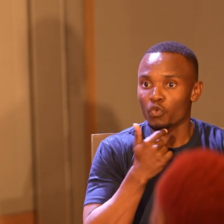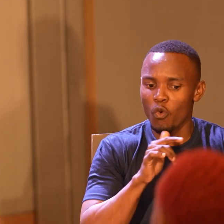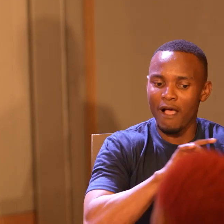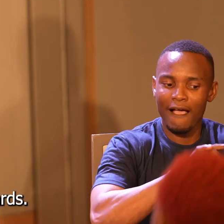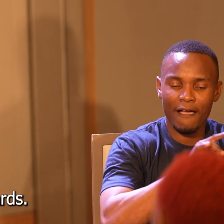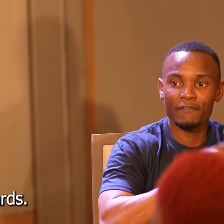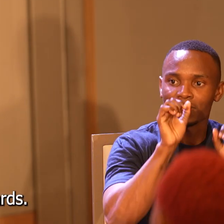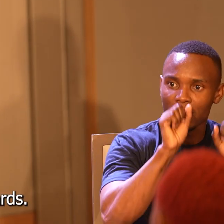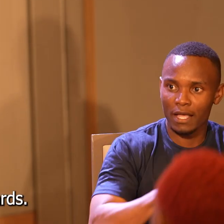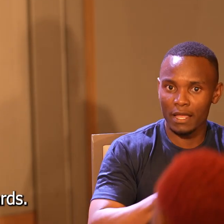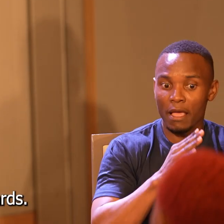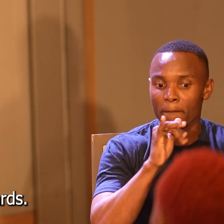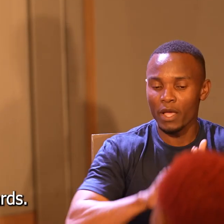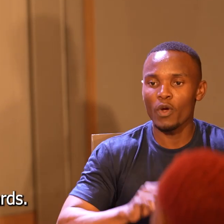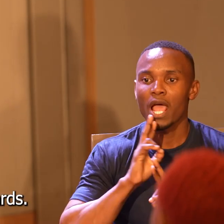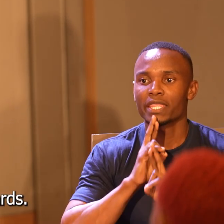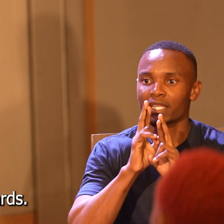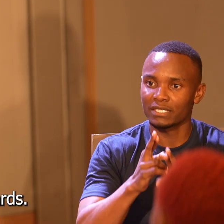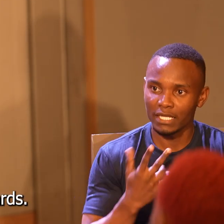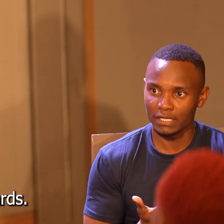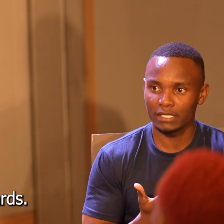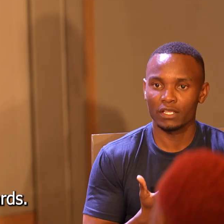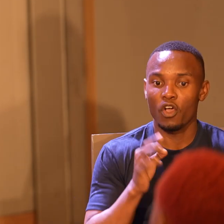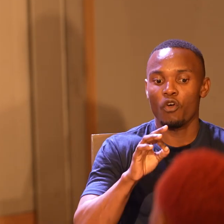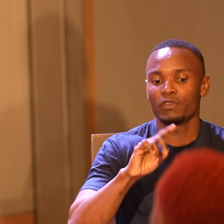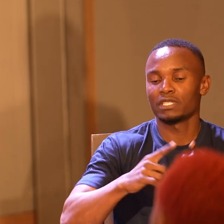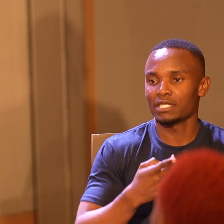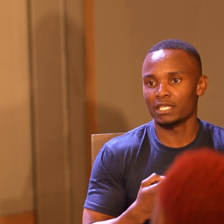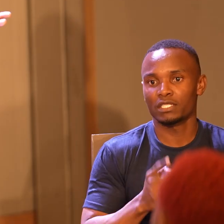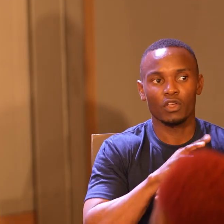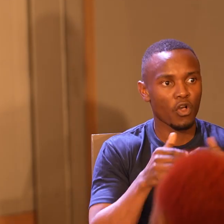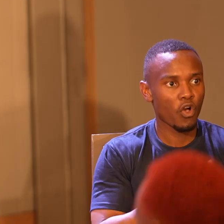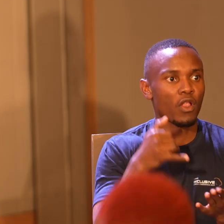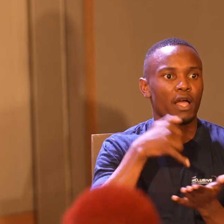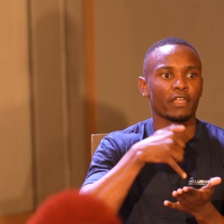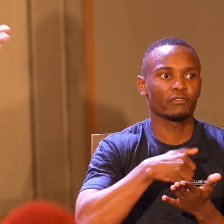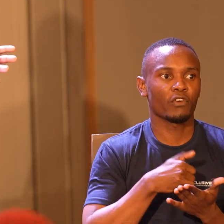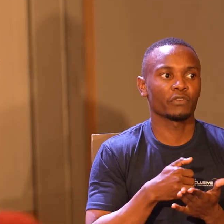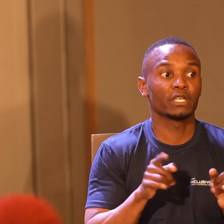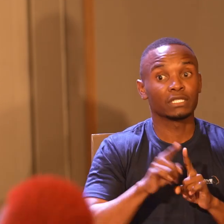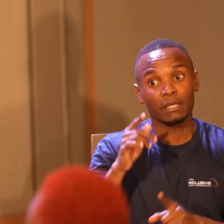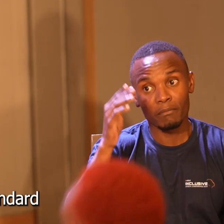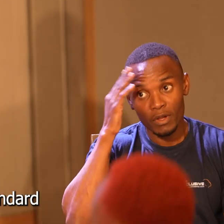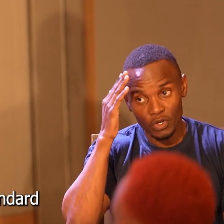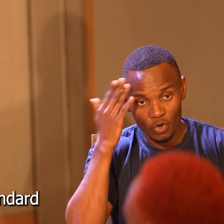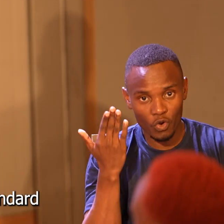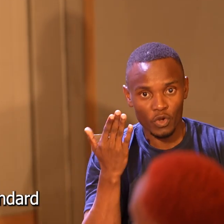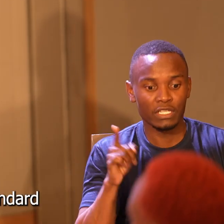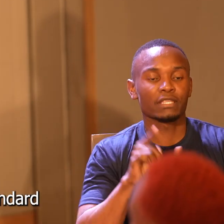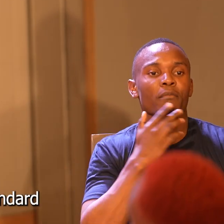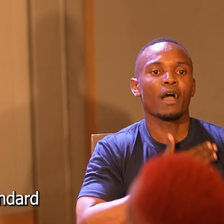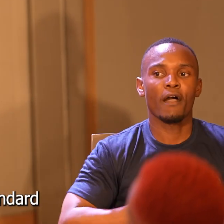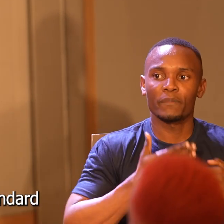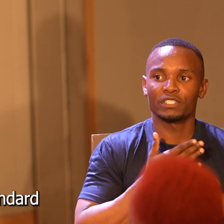affected by the outcome of such a standards are involved and are aware and